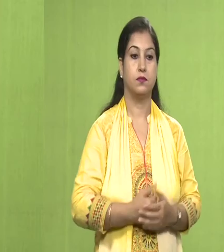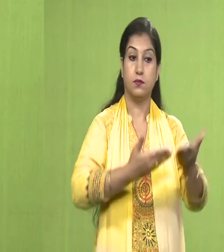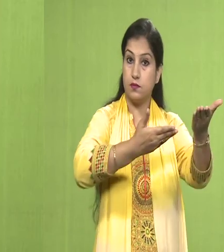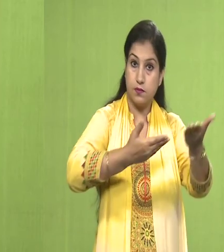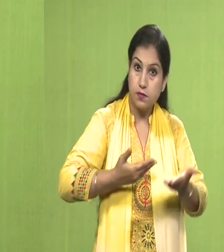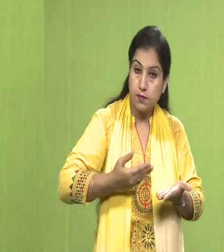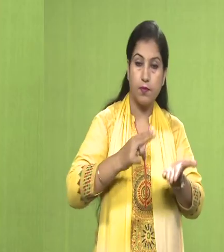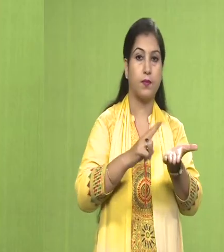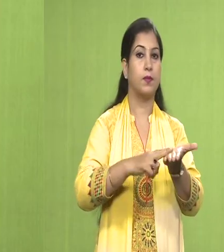Welcome to NIOS.